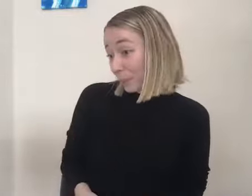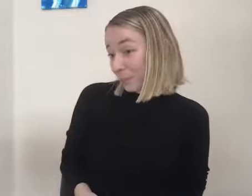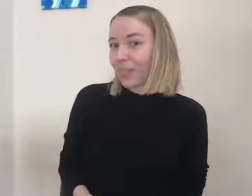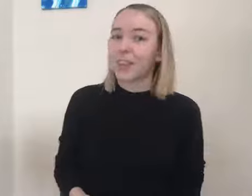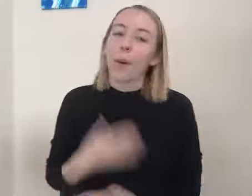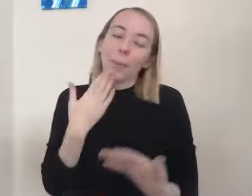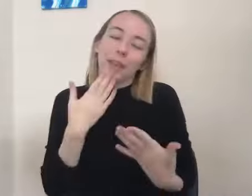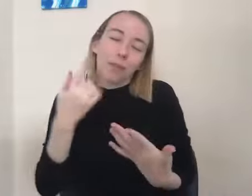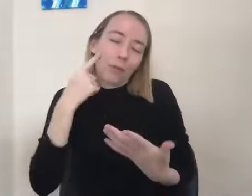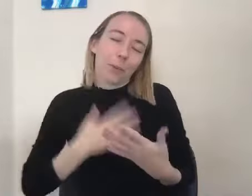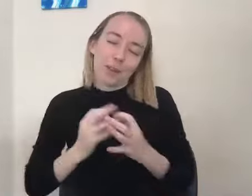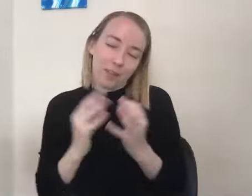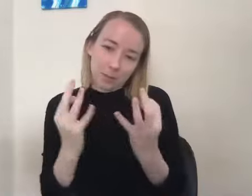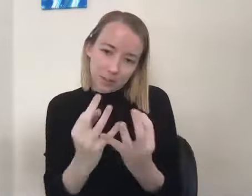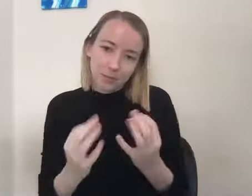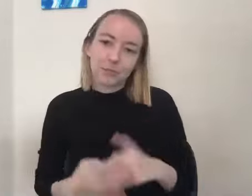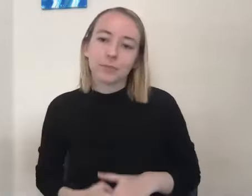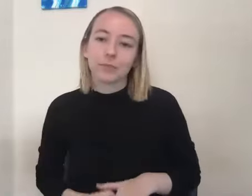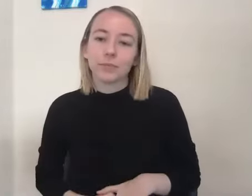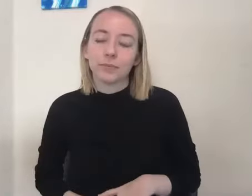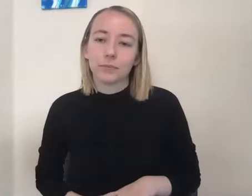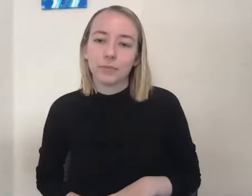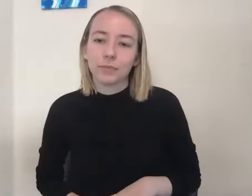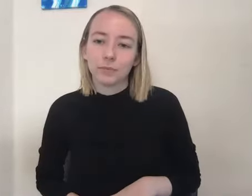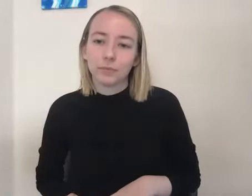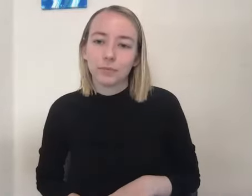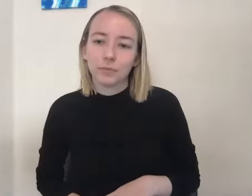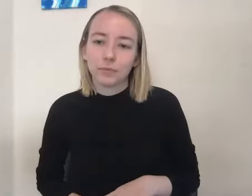it. And then she'll say to me, do you know, if I want your opinion, I'll ask you